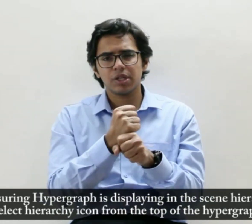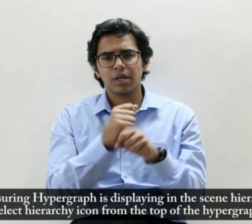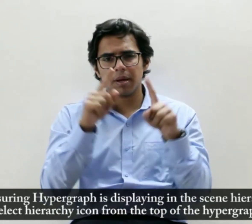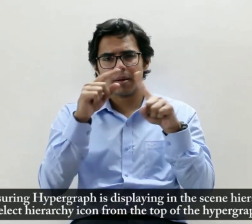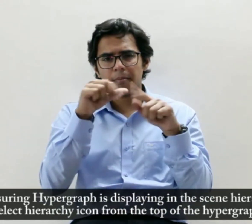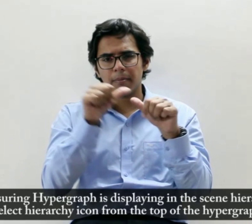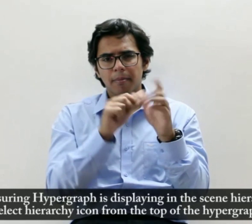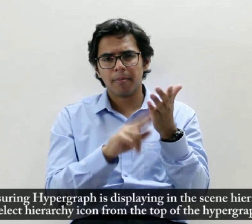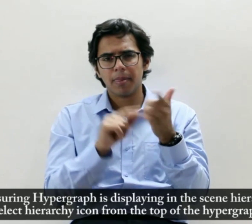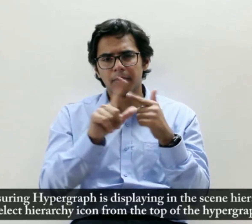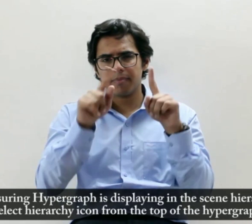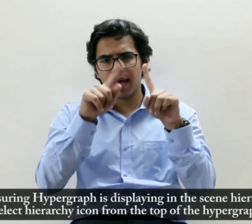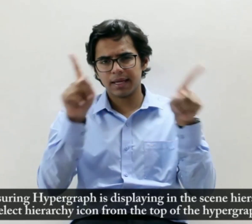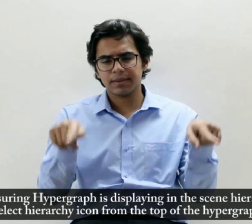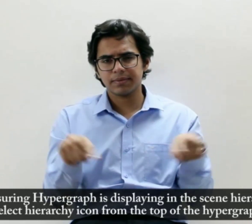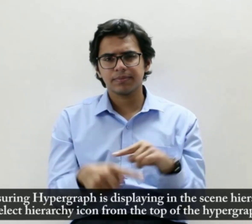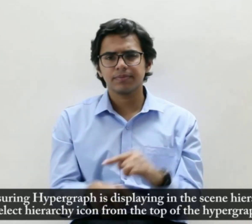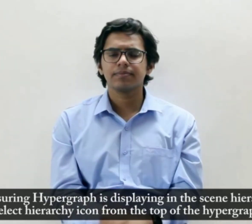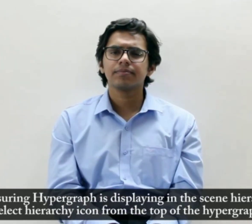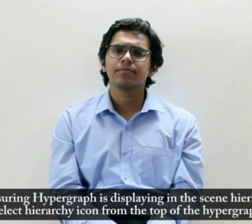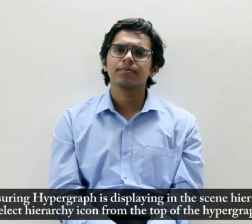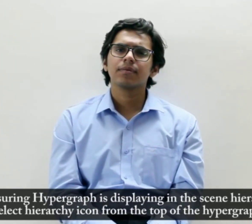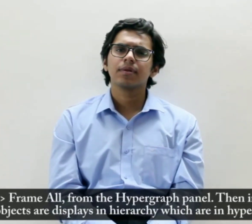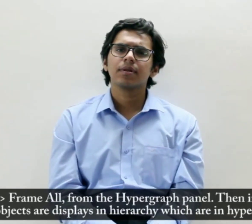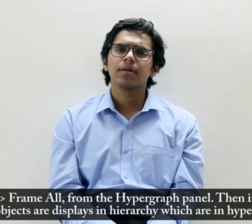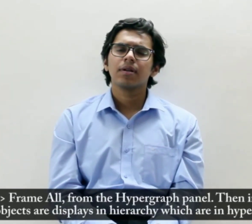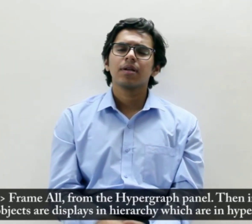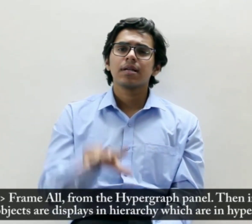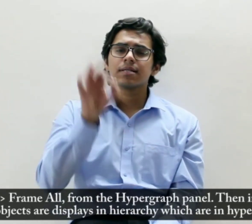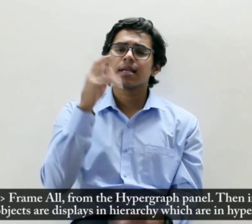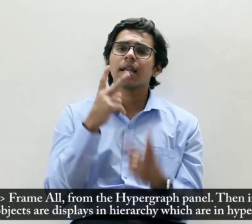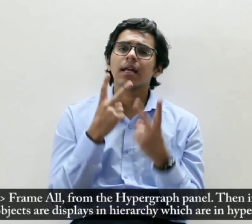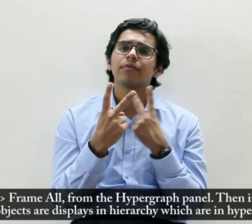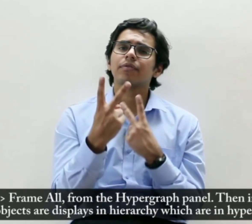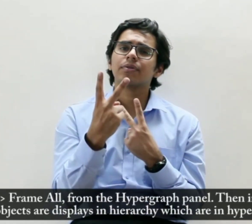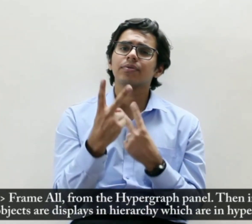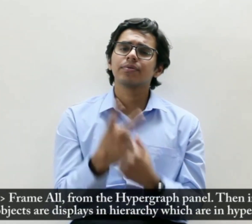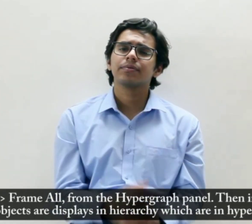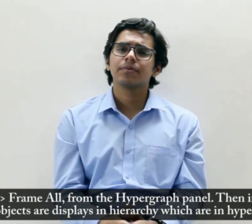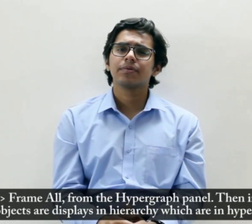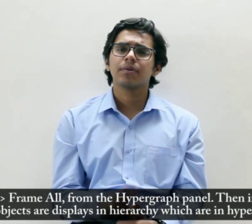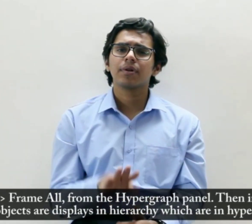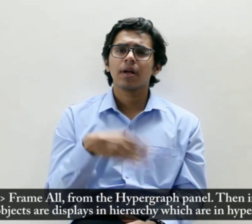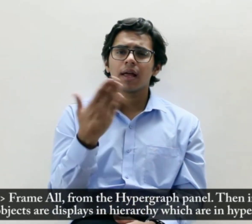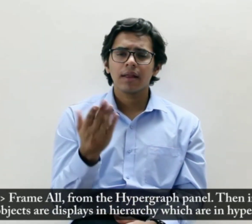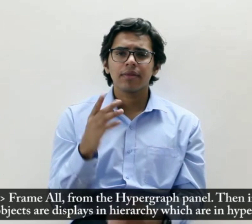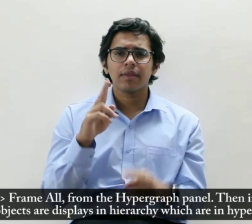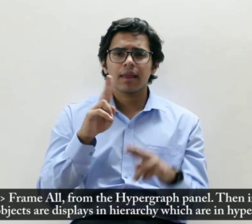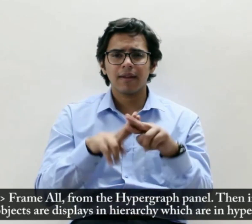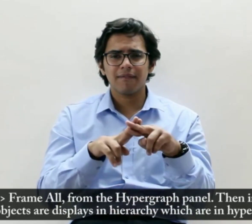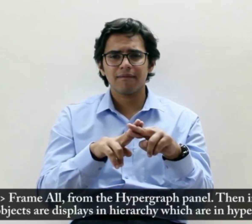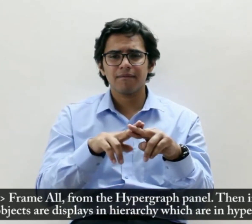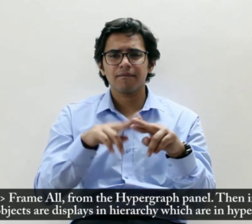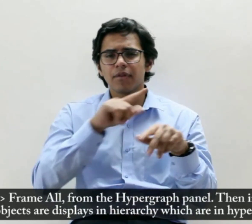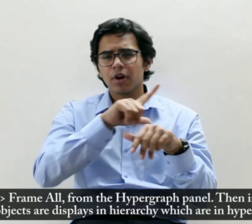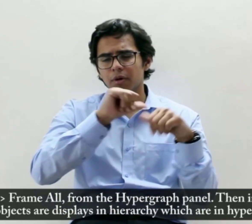the top of the hypergraph panel. Select View, Frame All from the hypergraph